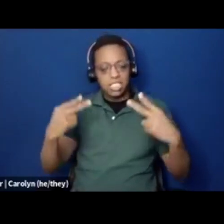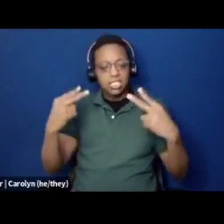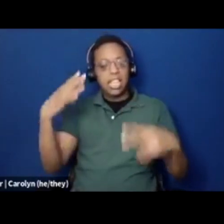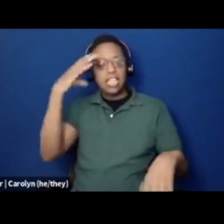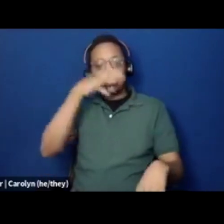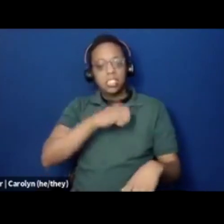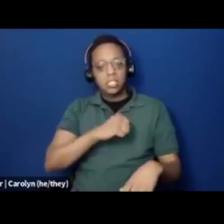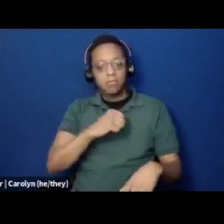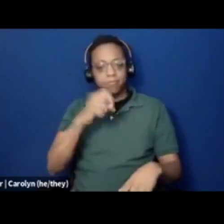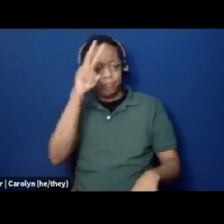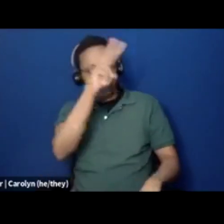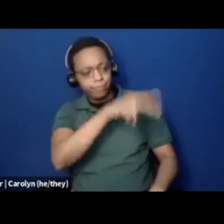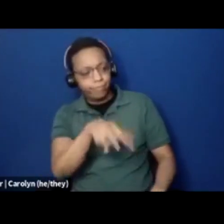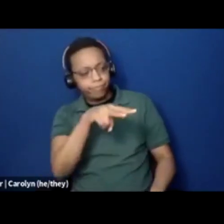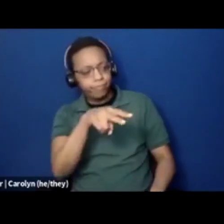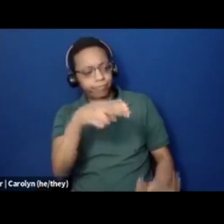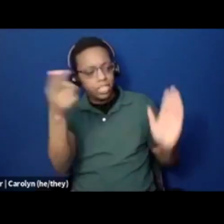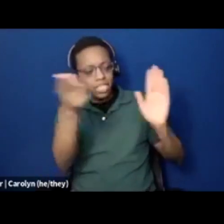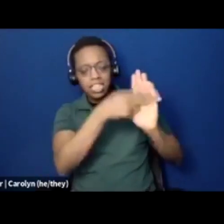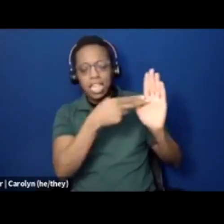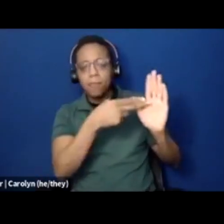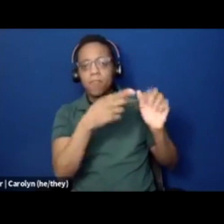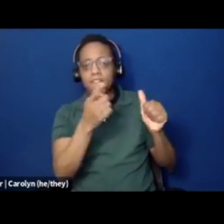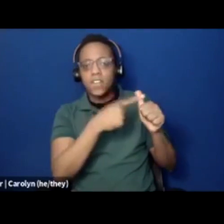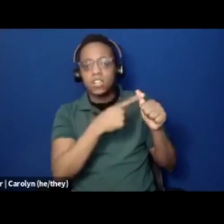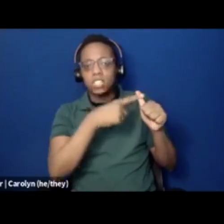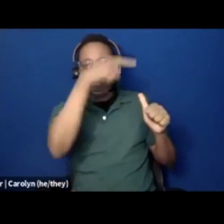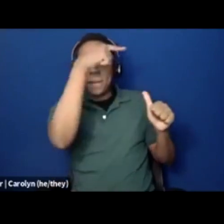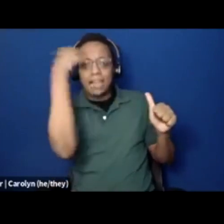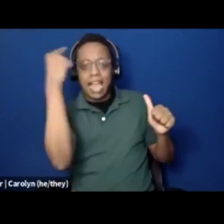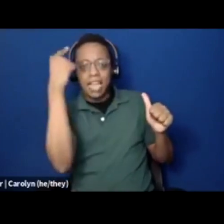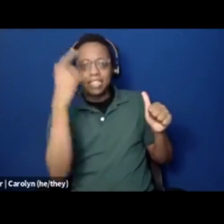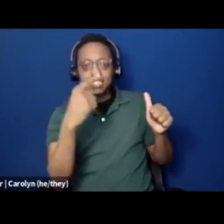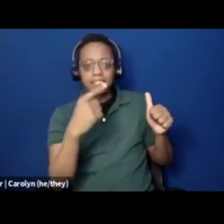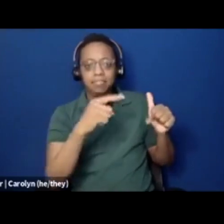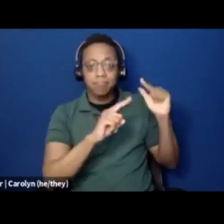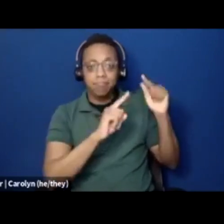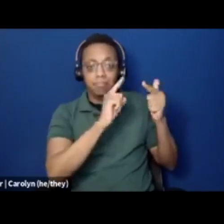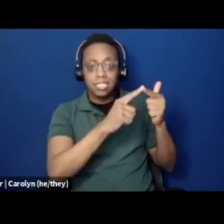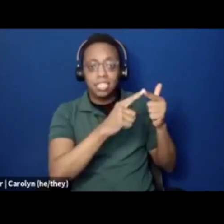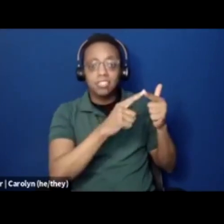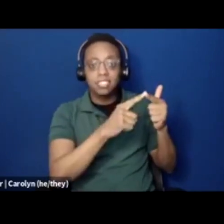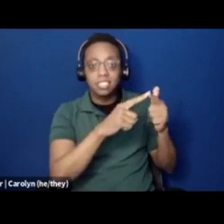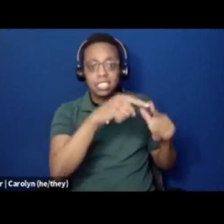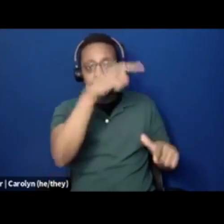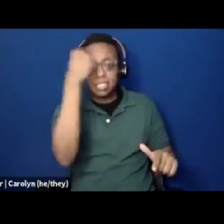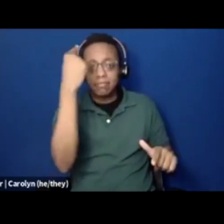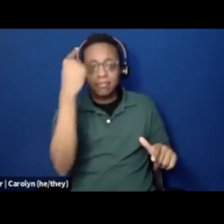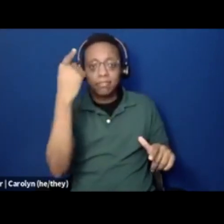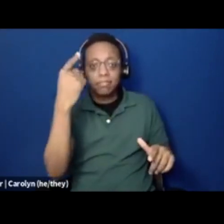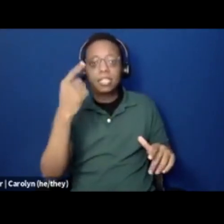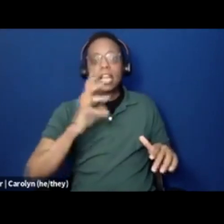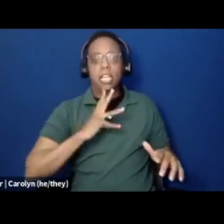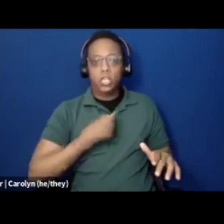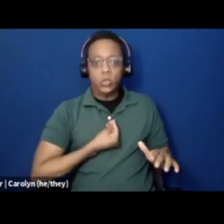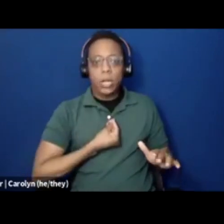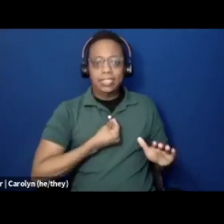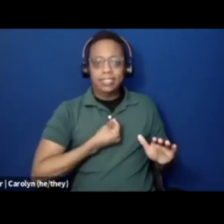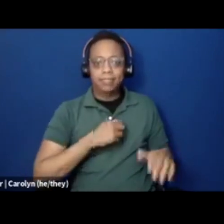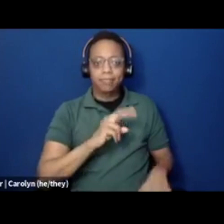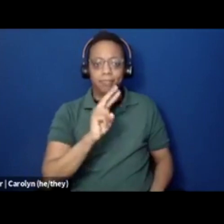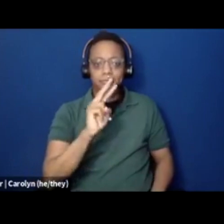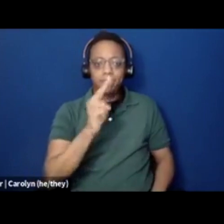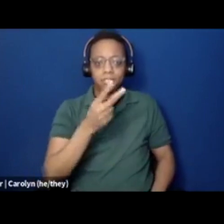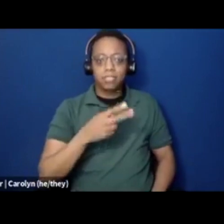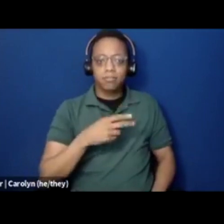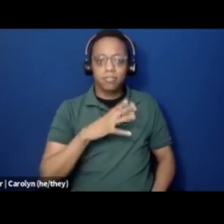next. And not even in all cases. In a lot of cases, it's just always they're Black. But we have to understand that being